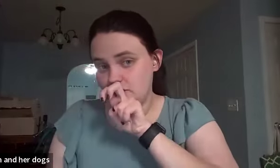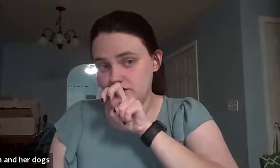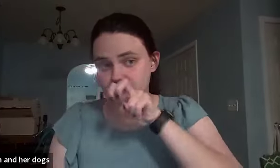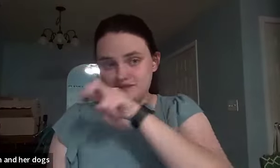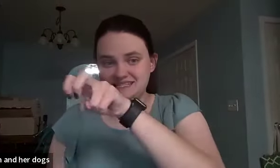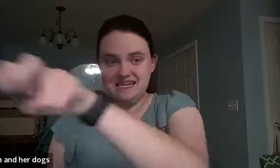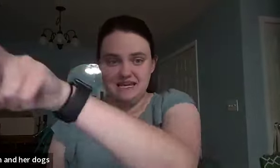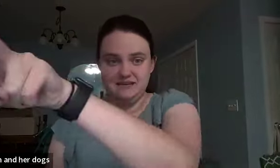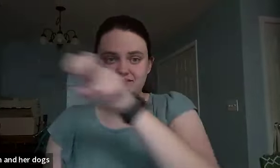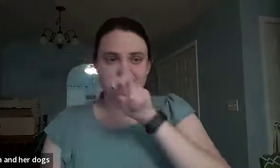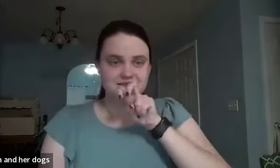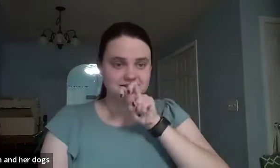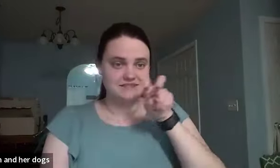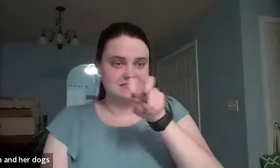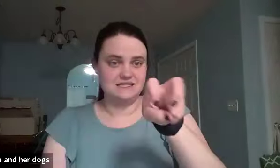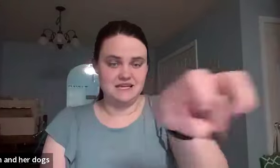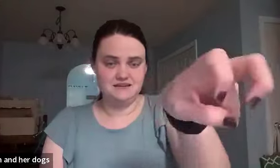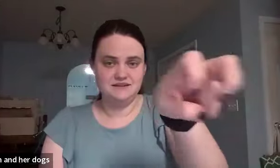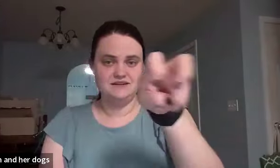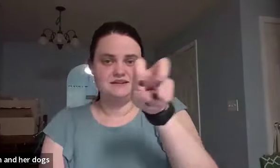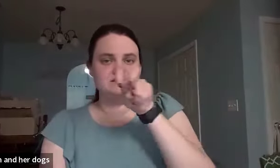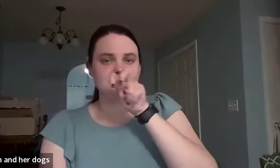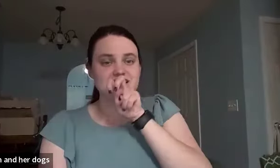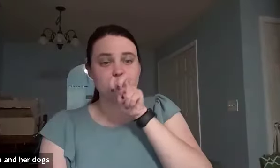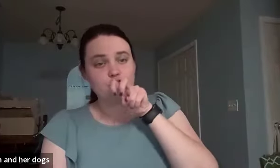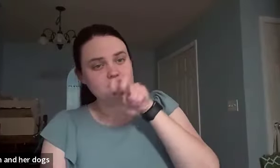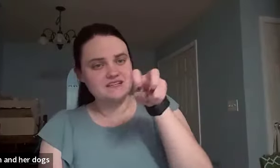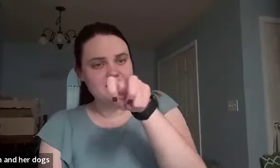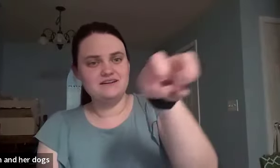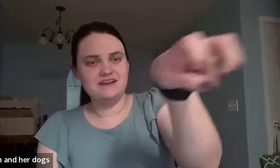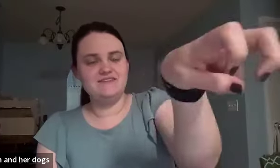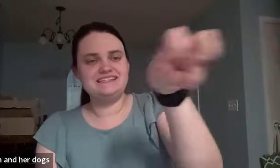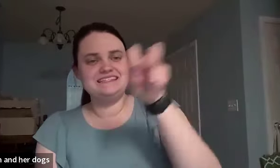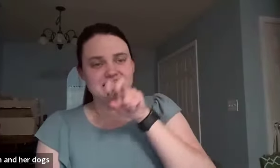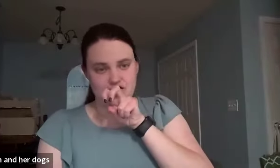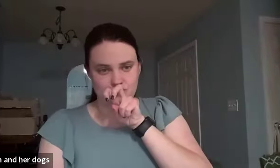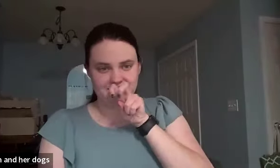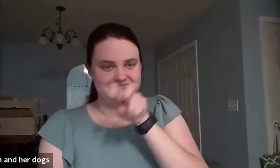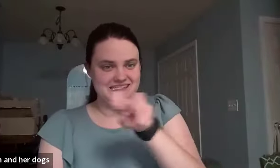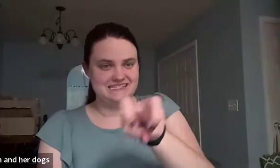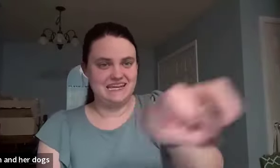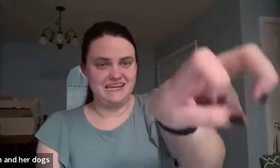mouth and you go snake, snake. So it's like the forked tongue and then slithering.